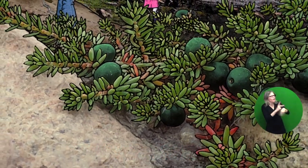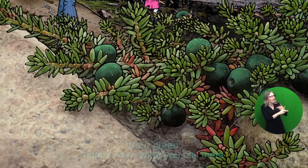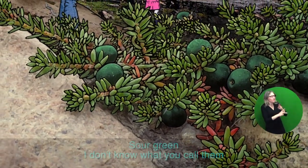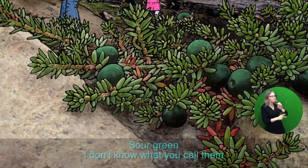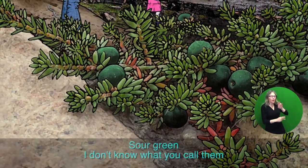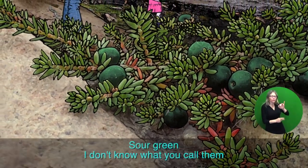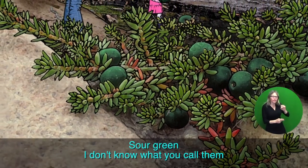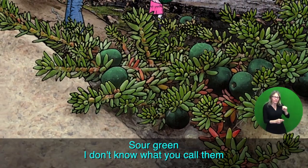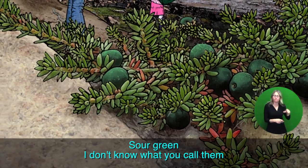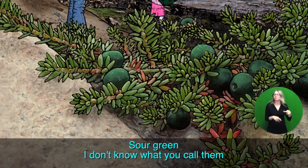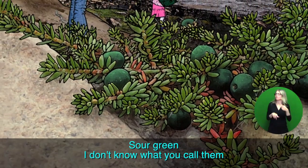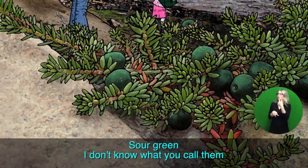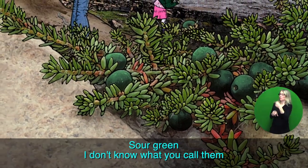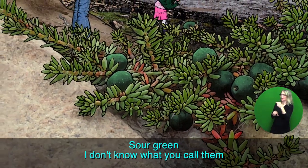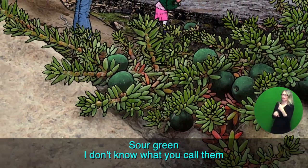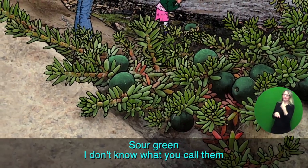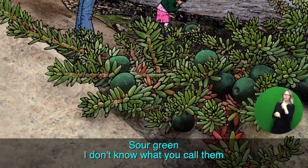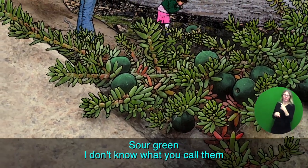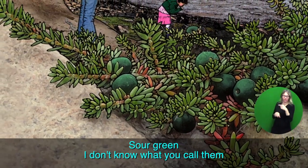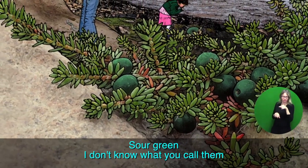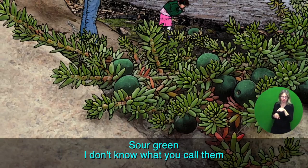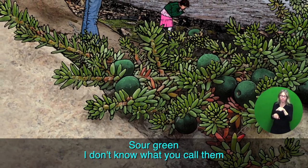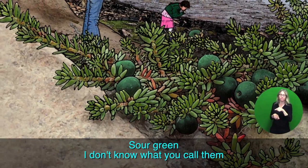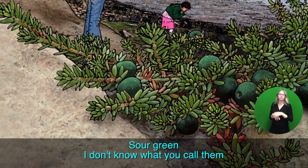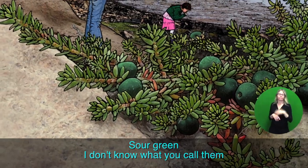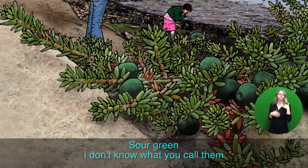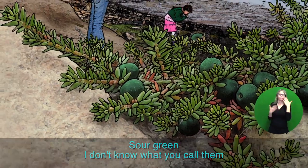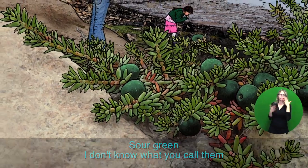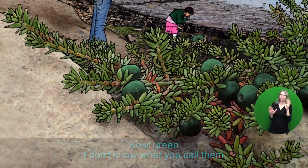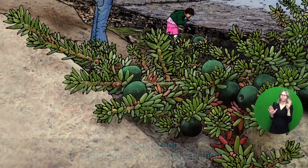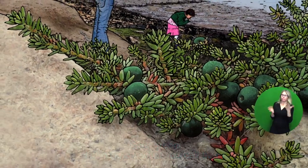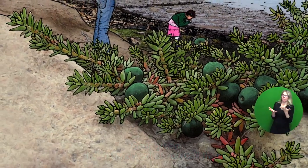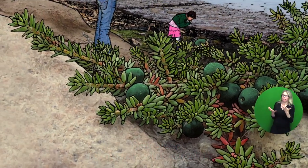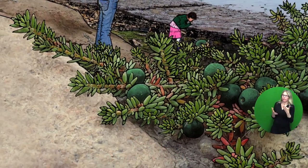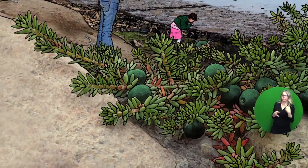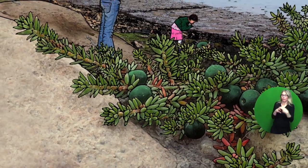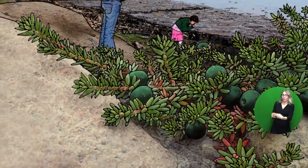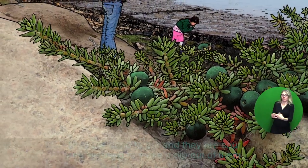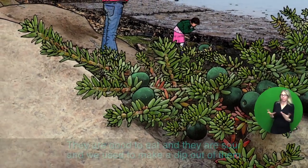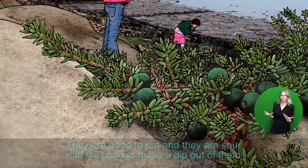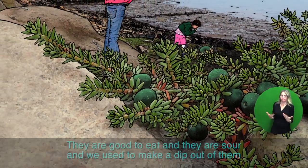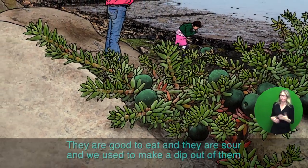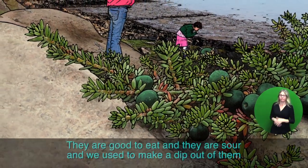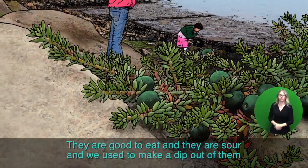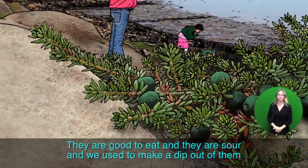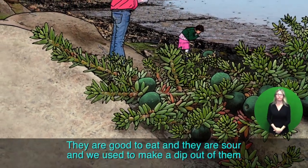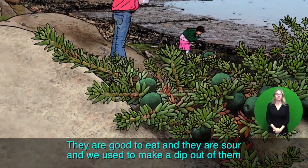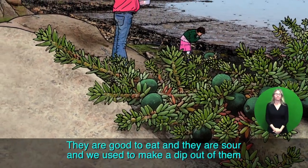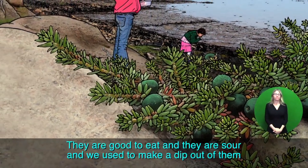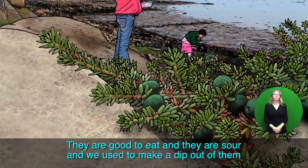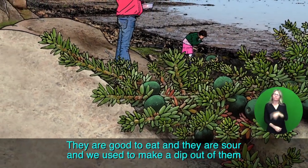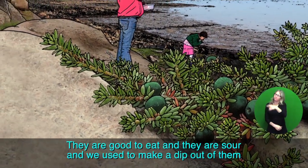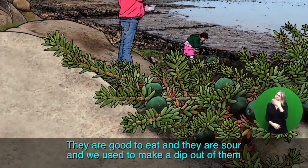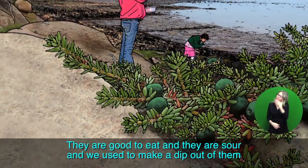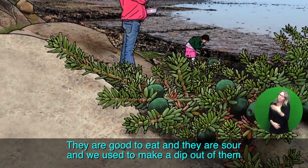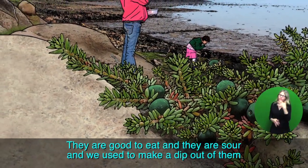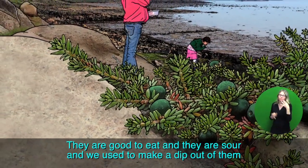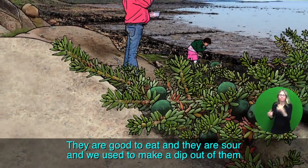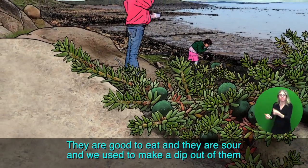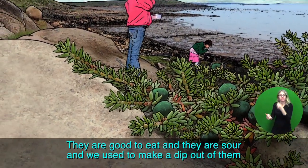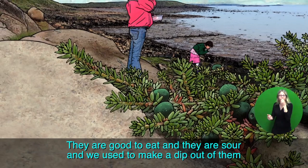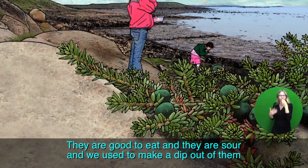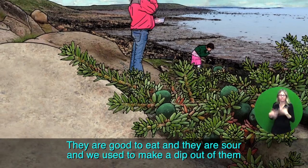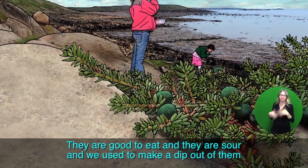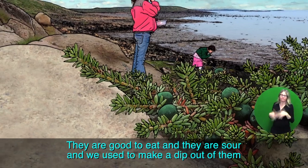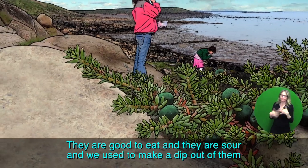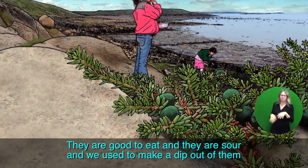they? Sour greens. I don't know what you call them. Almost. Oh, yeah. They're good to eat, and like they're sour. Sour,